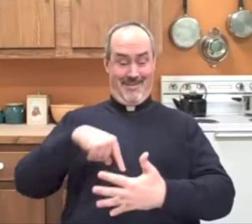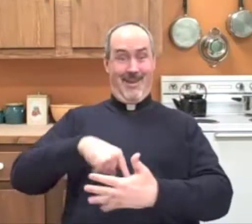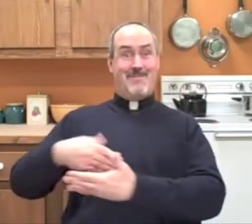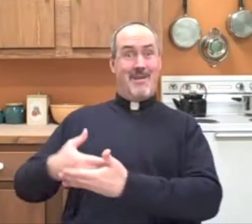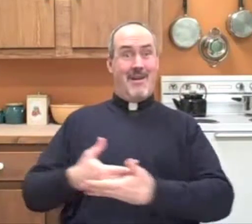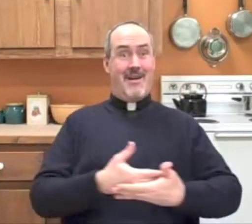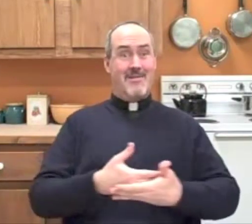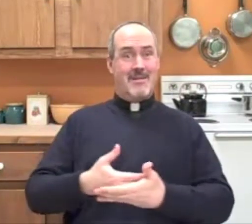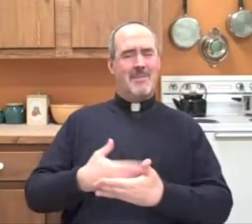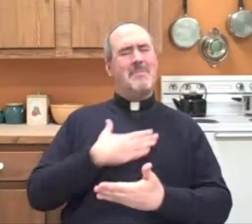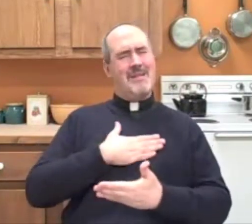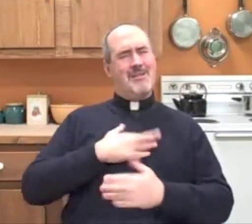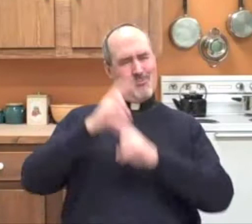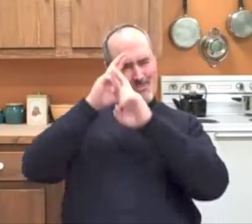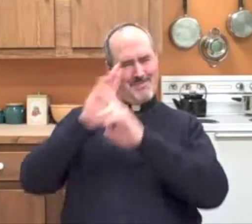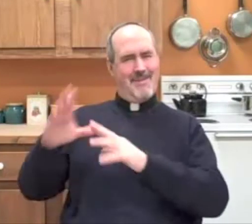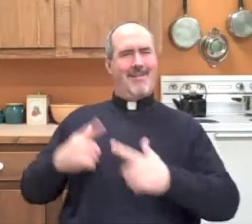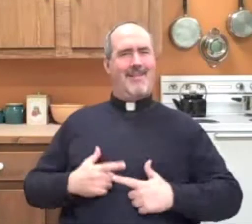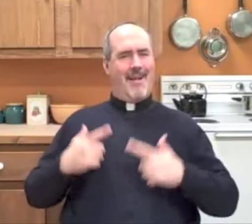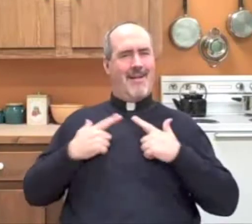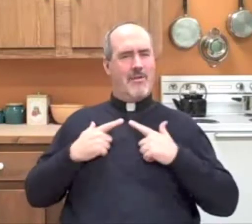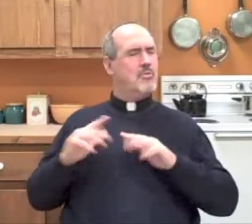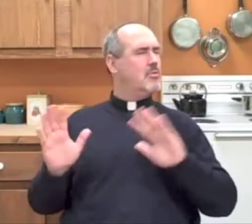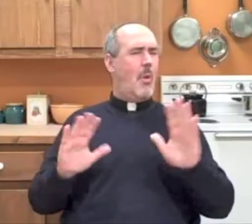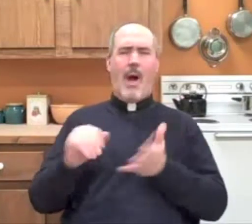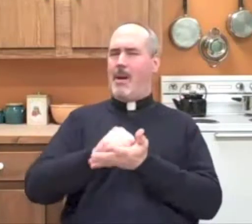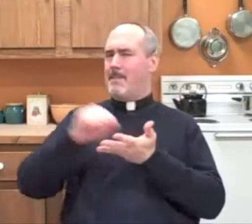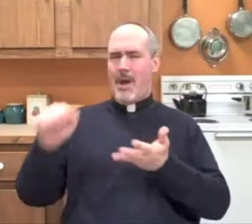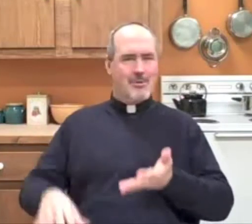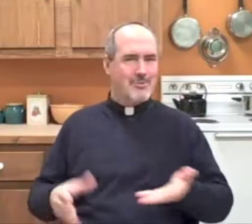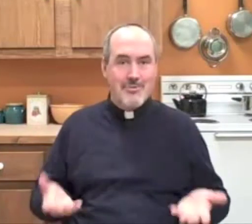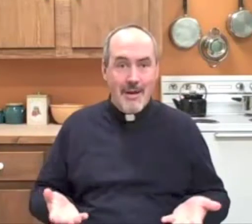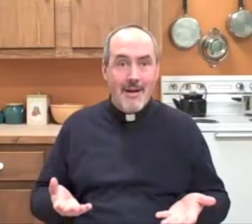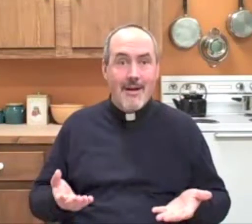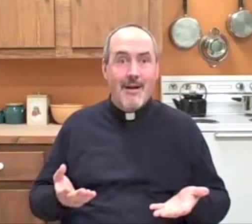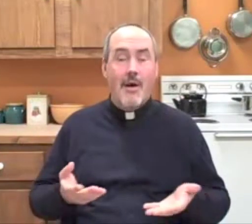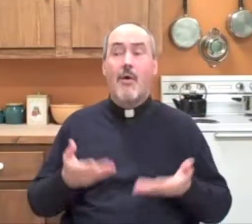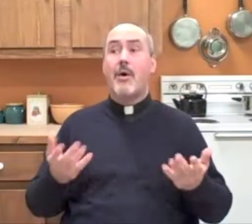She said to spread the word that the unborn child should be honored and not killed.